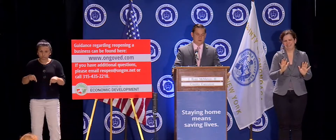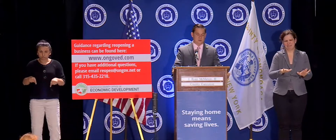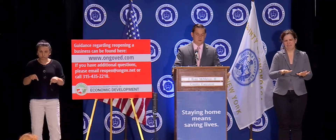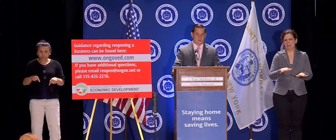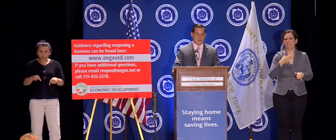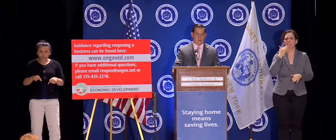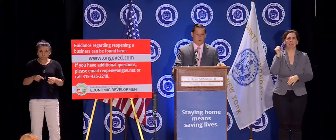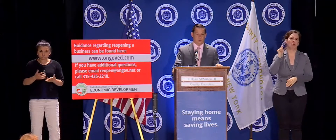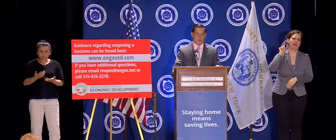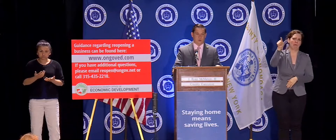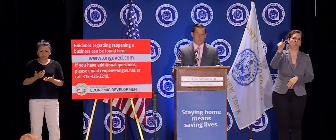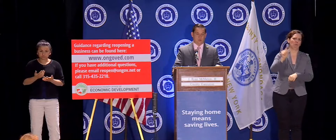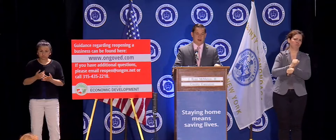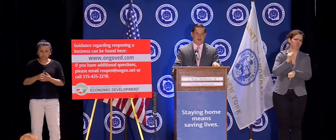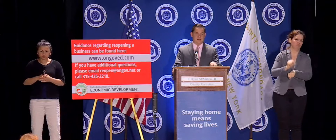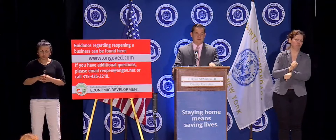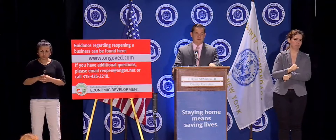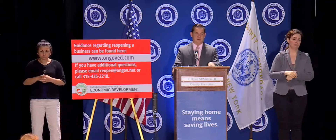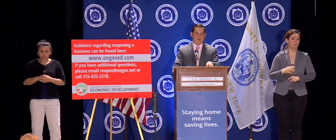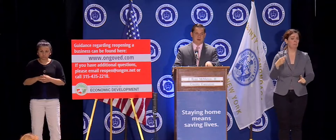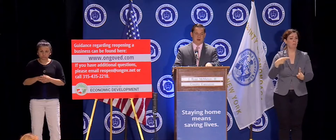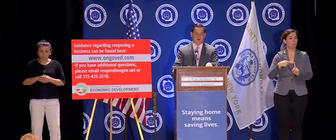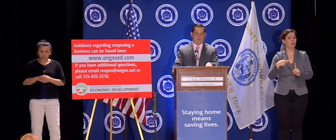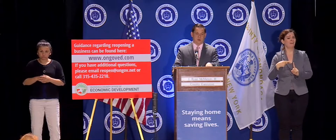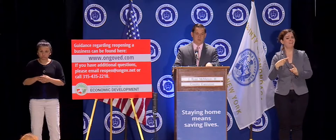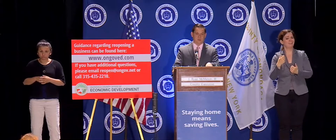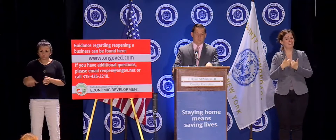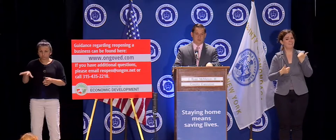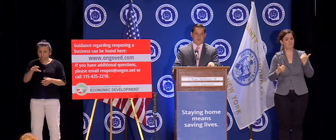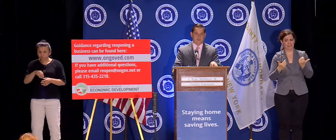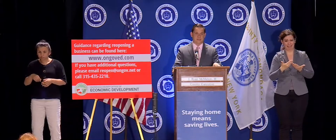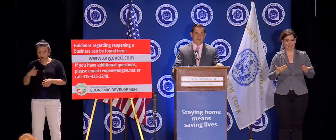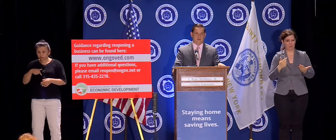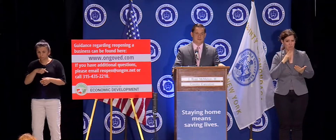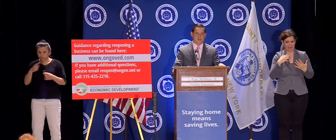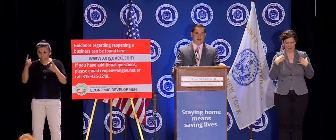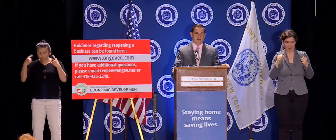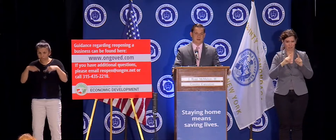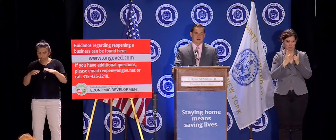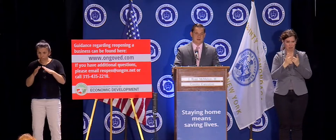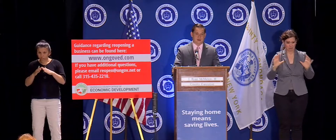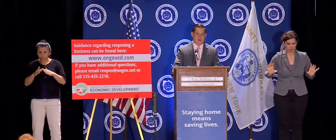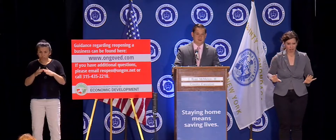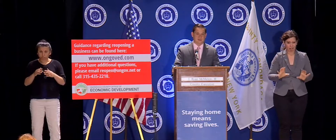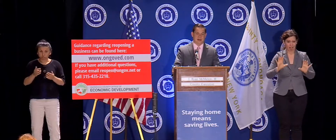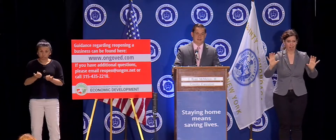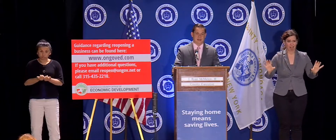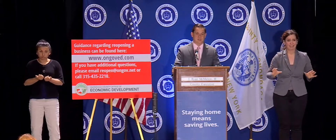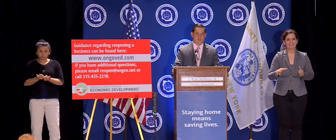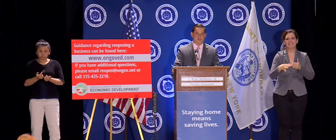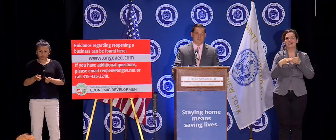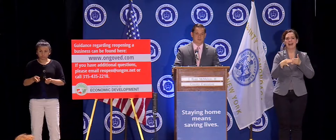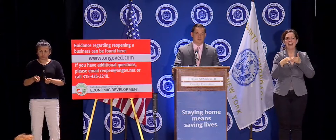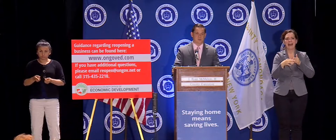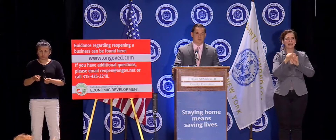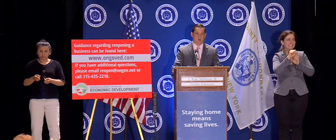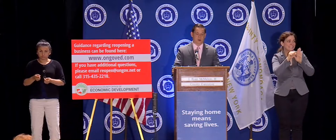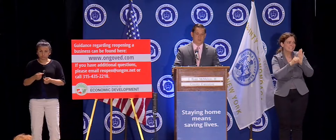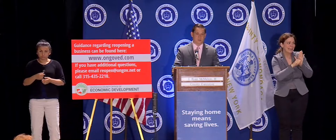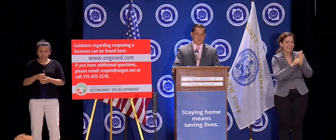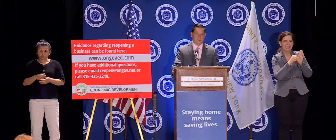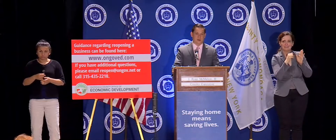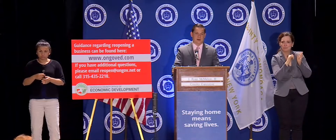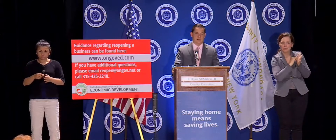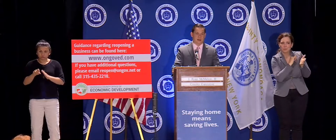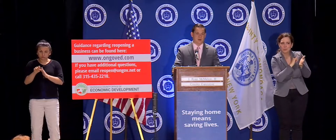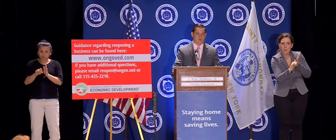the whole everything that our health department doing is leading in the state. Contact tracing, this new